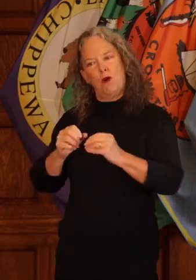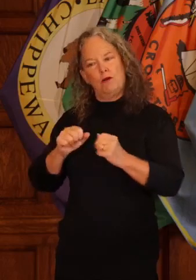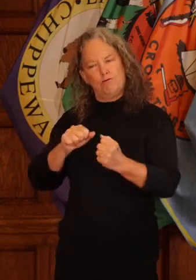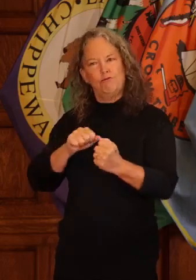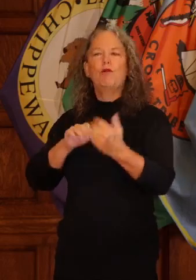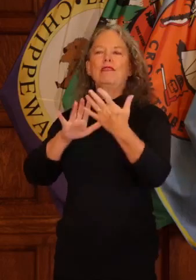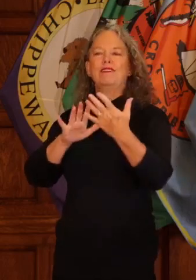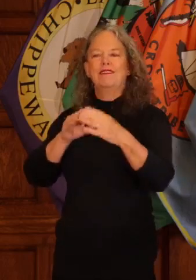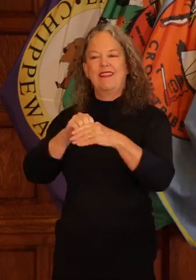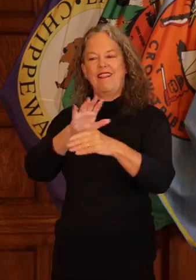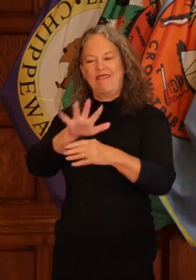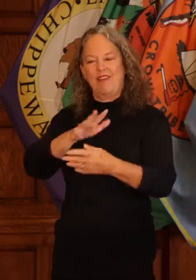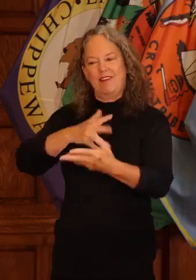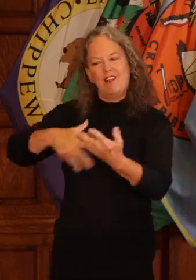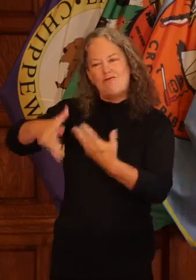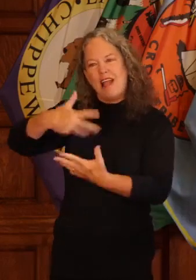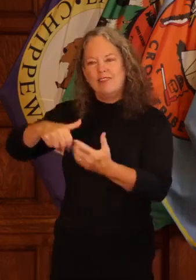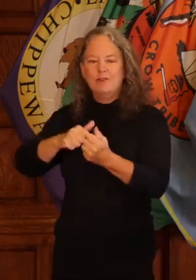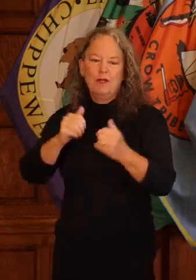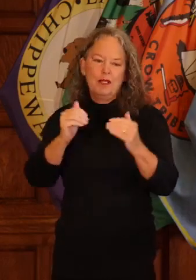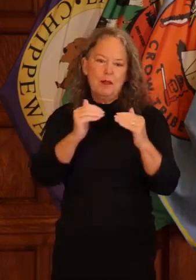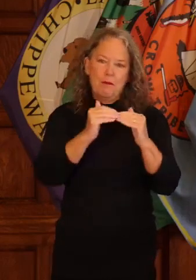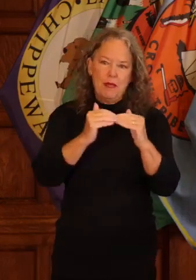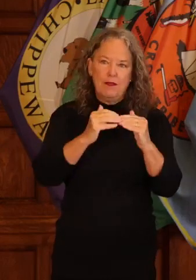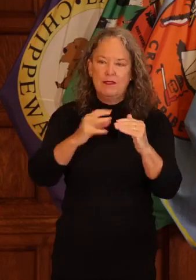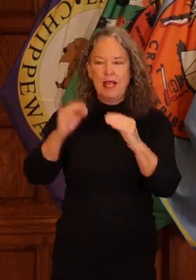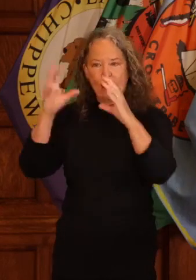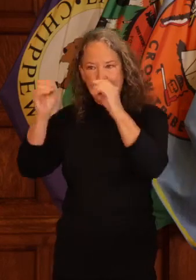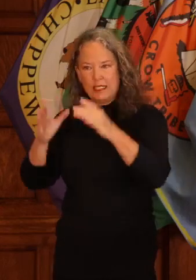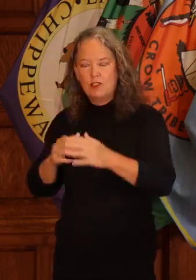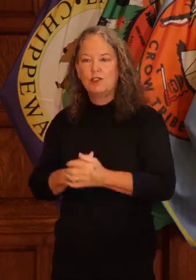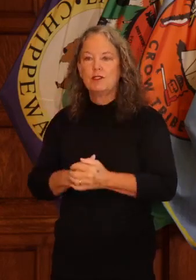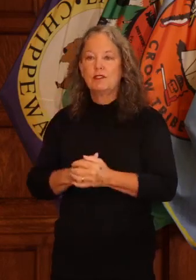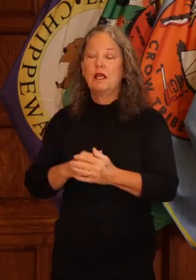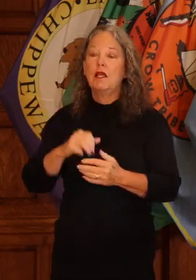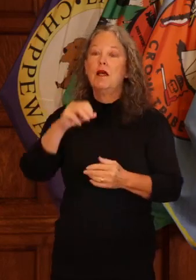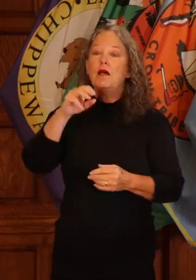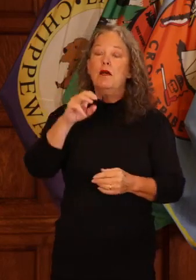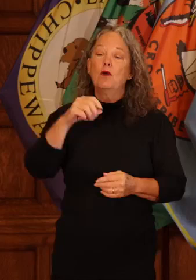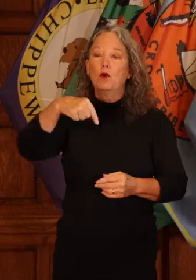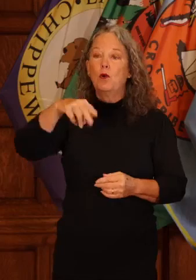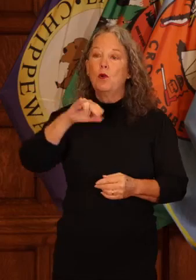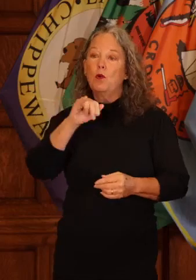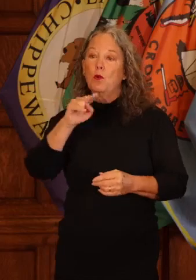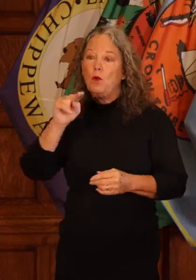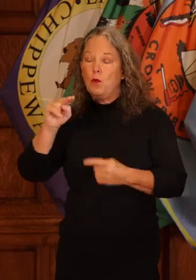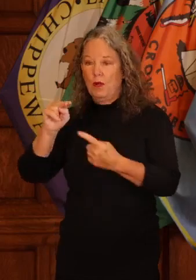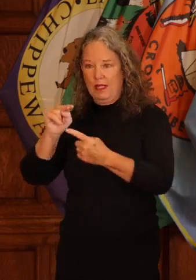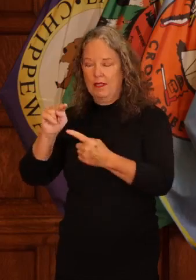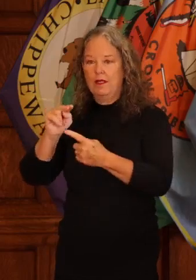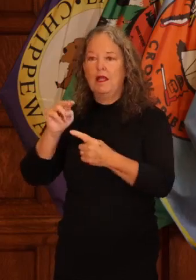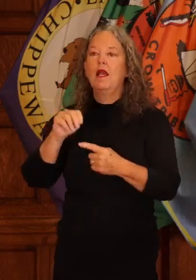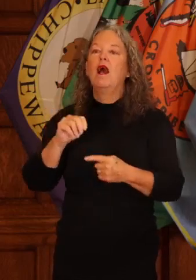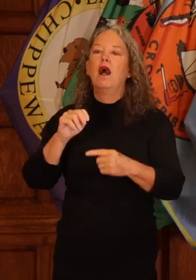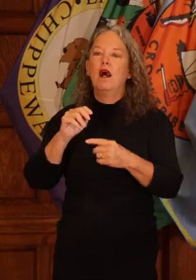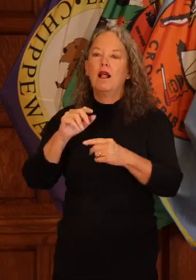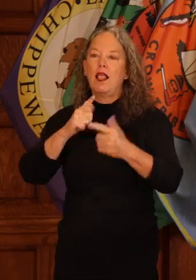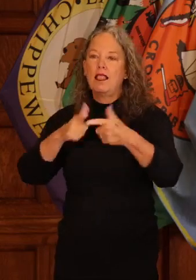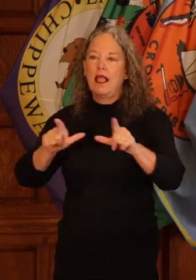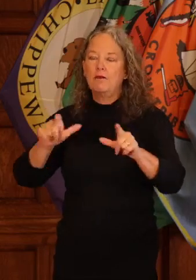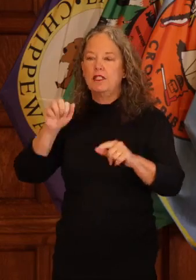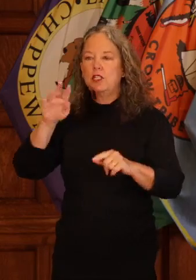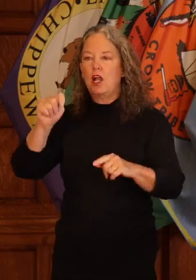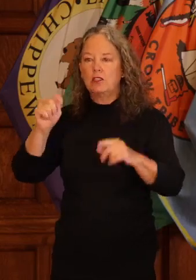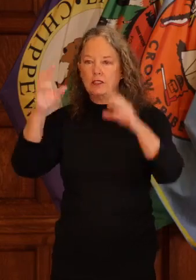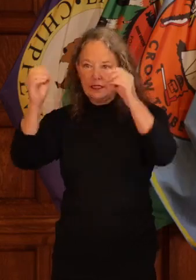their interactions with their peers and their teachers. McKenna Quinn, an English and language arts teacher in